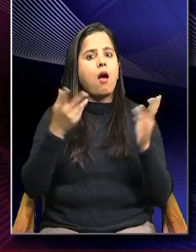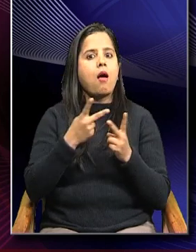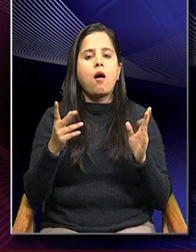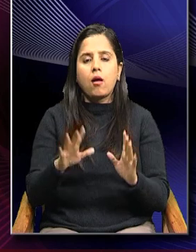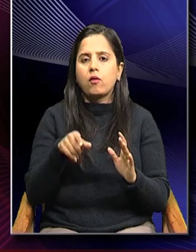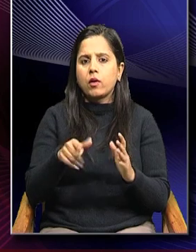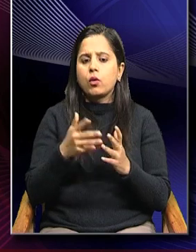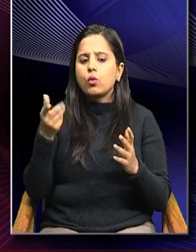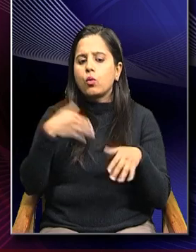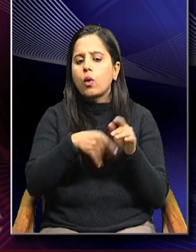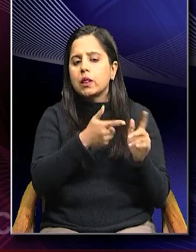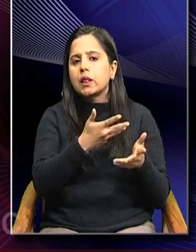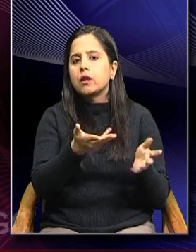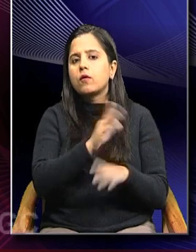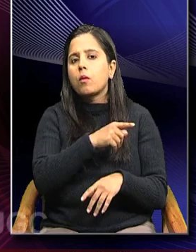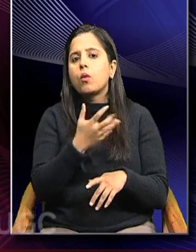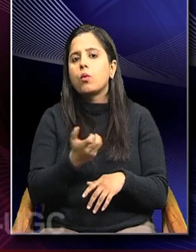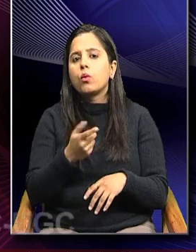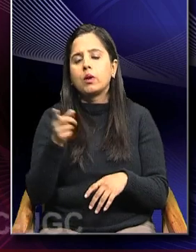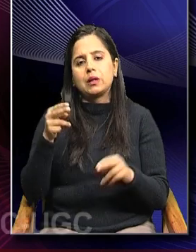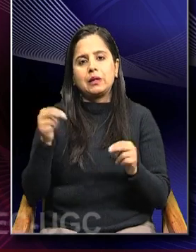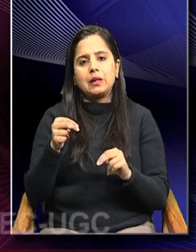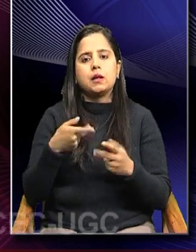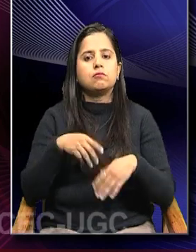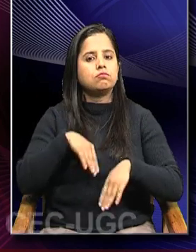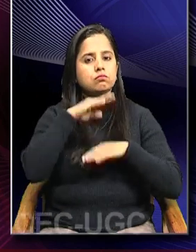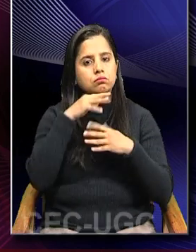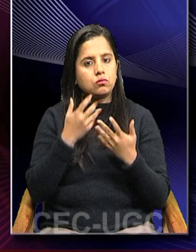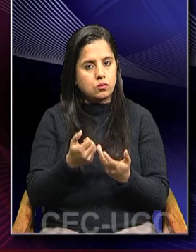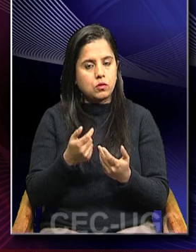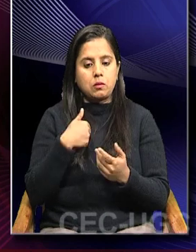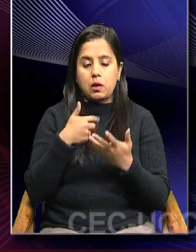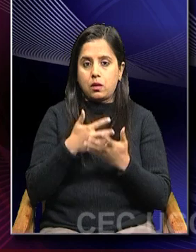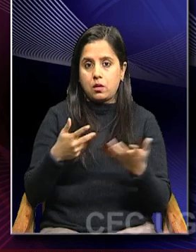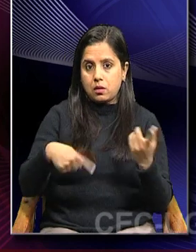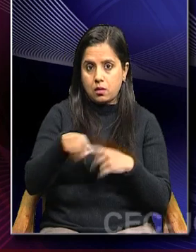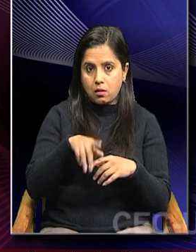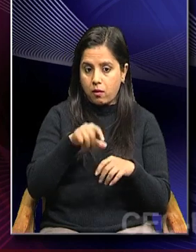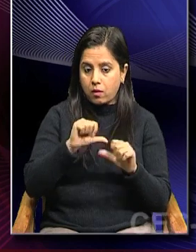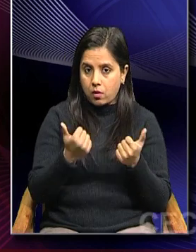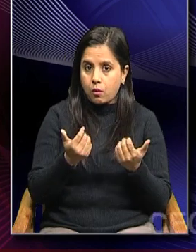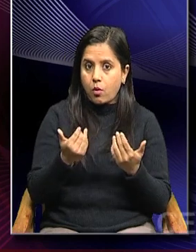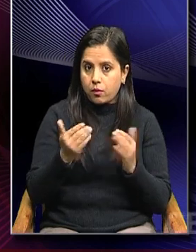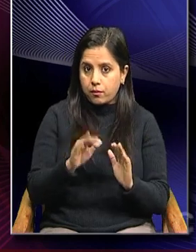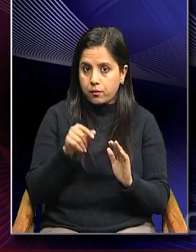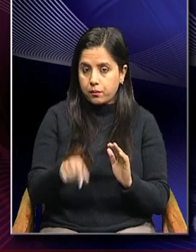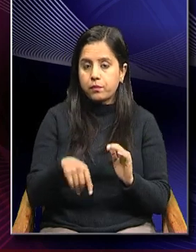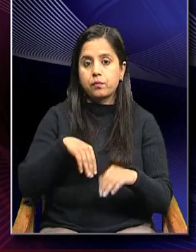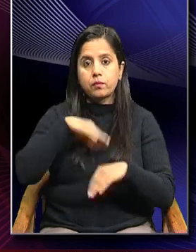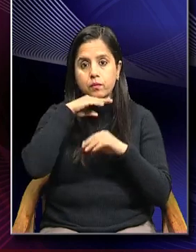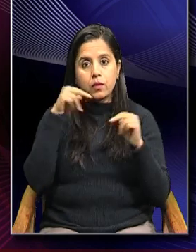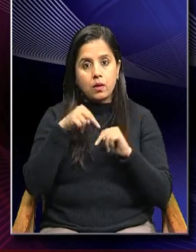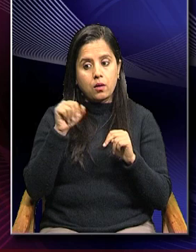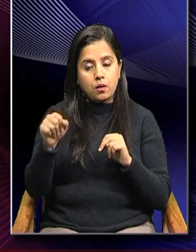what utility they want from our product? They want a need satisfier. So whether my product has that capacity of satisfying the need